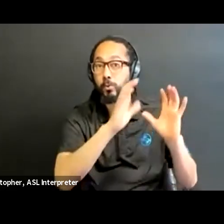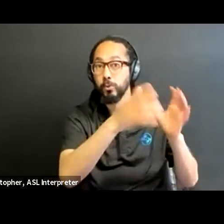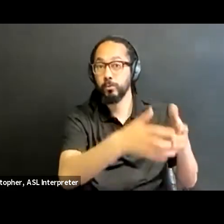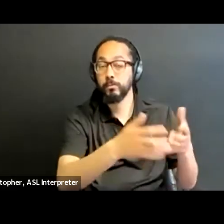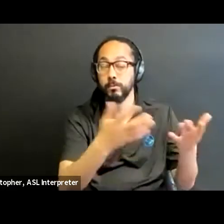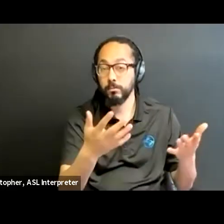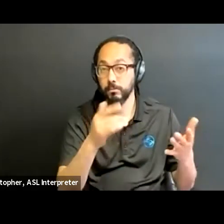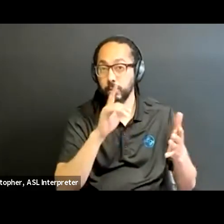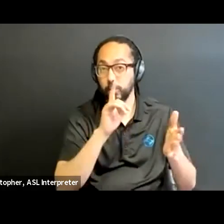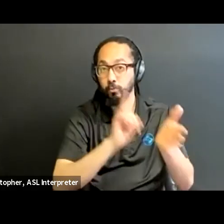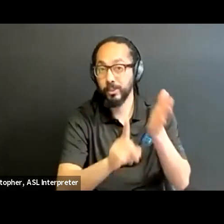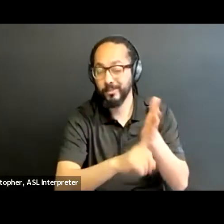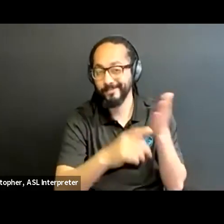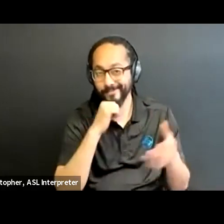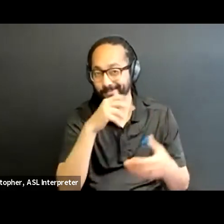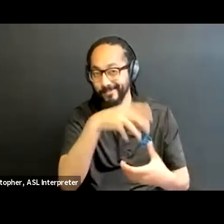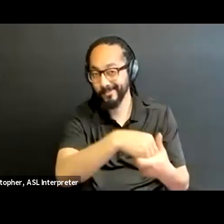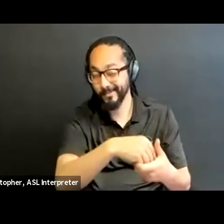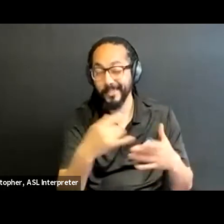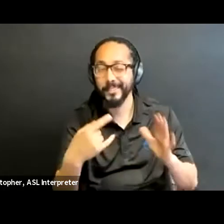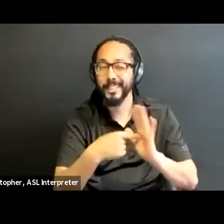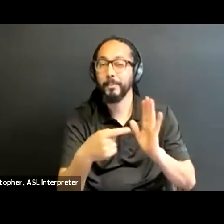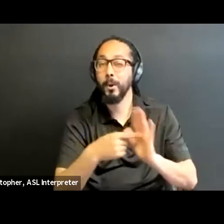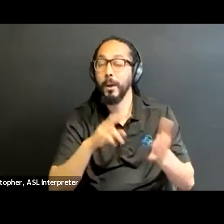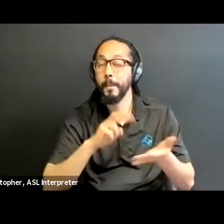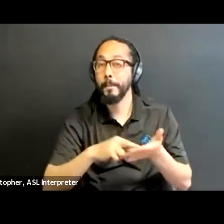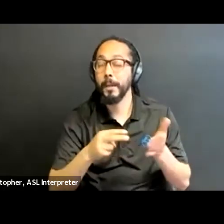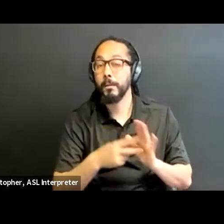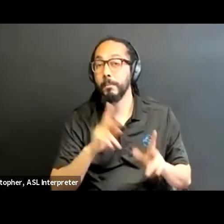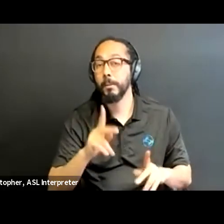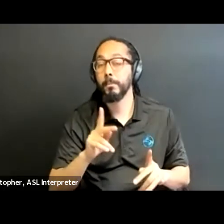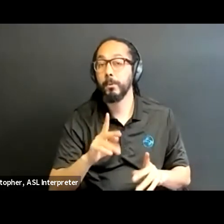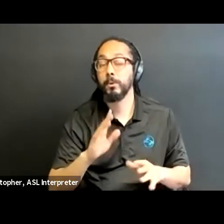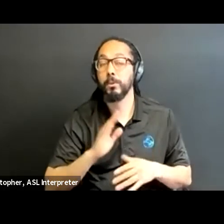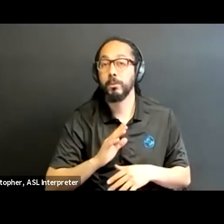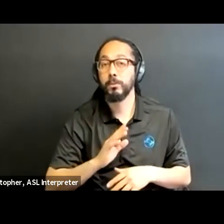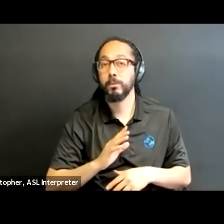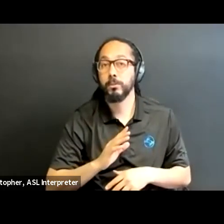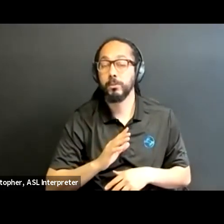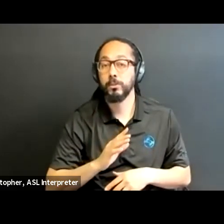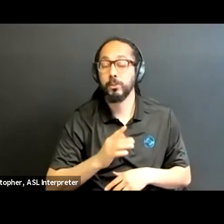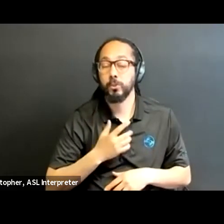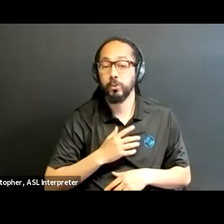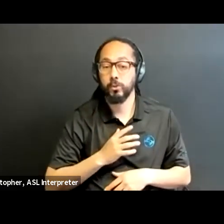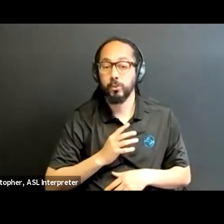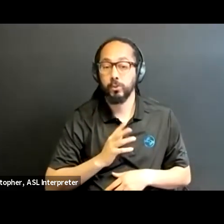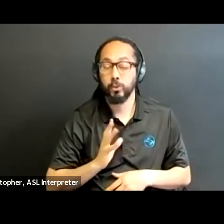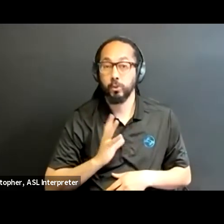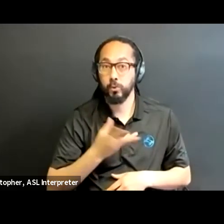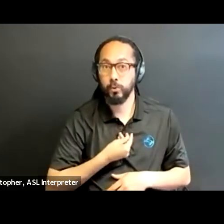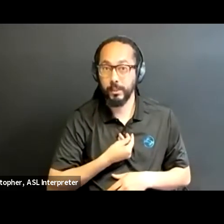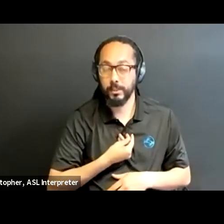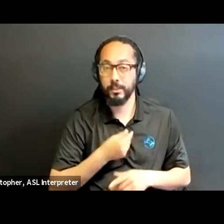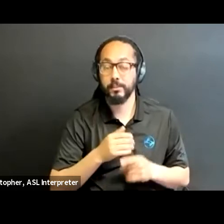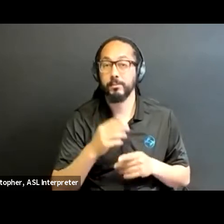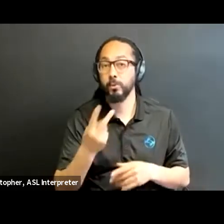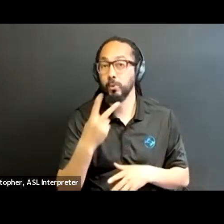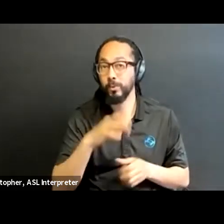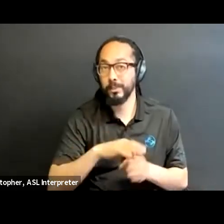research, in particular, for example, transgender, non-binary, and two-spirit youth, who are often subject to more